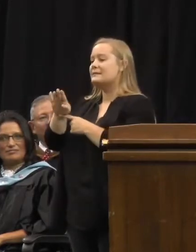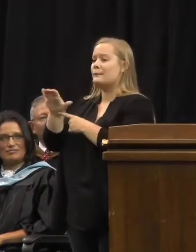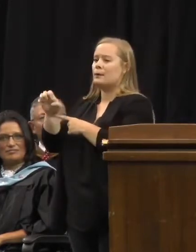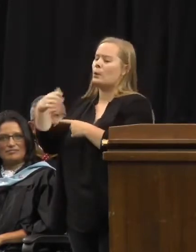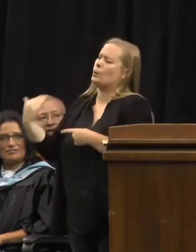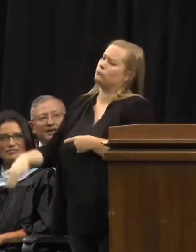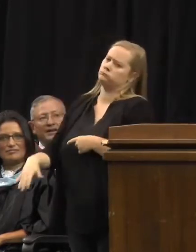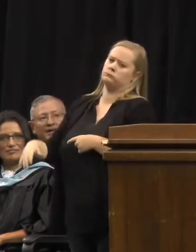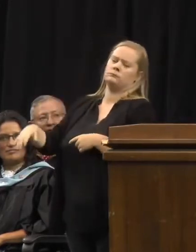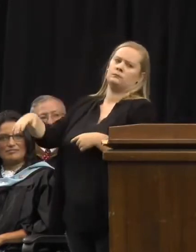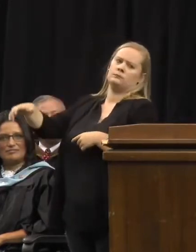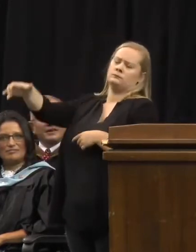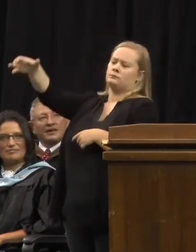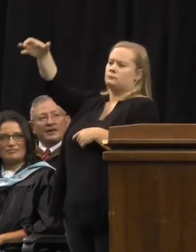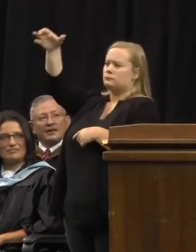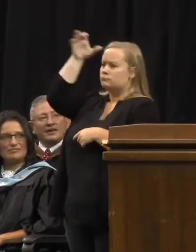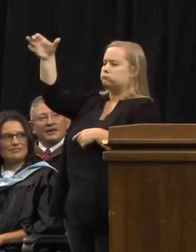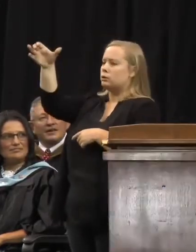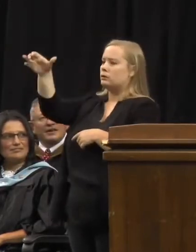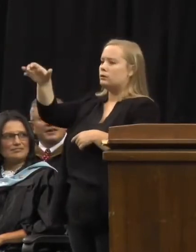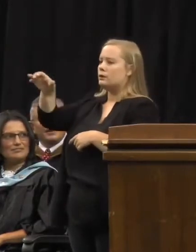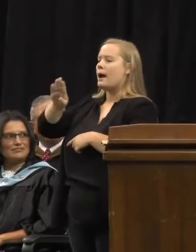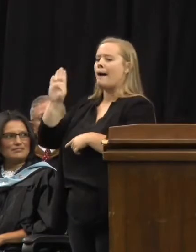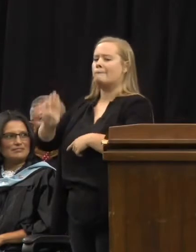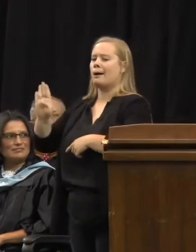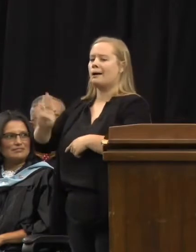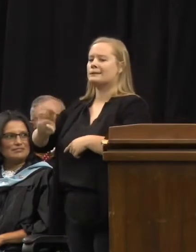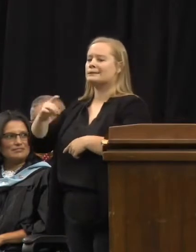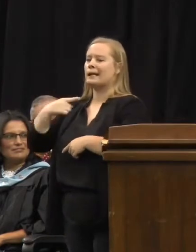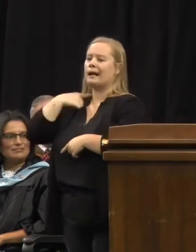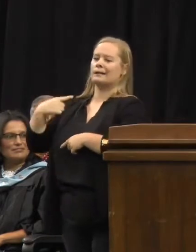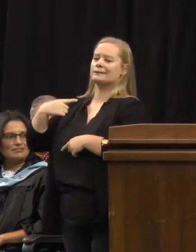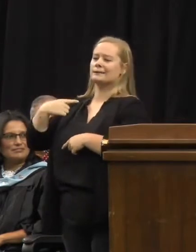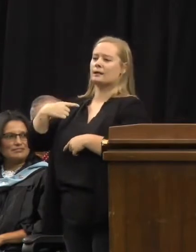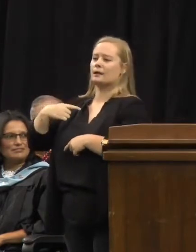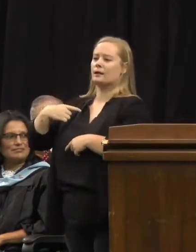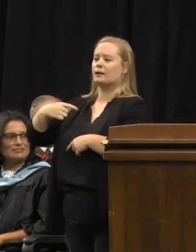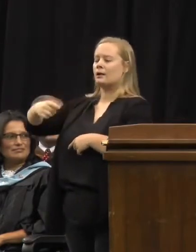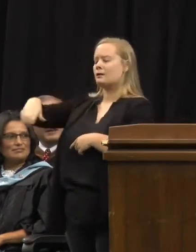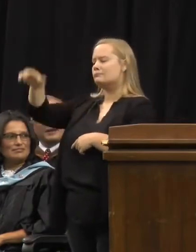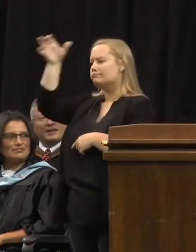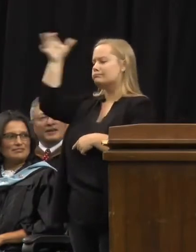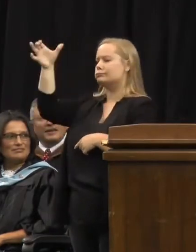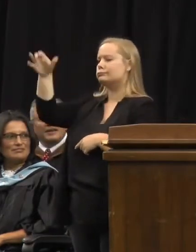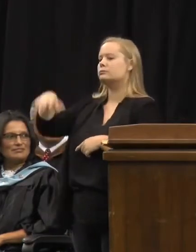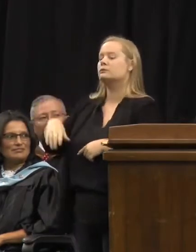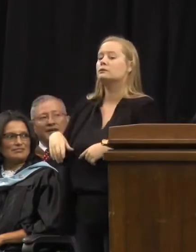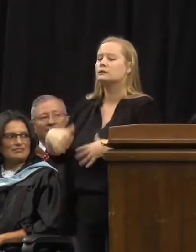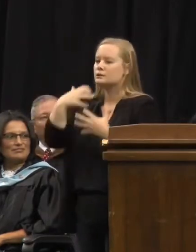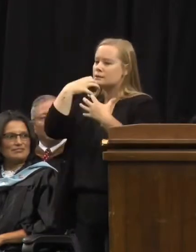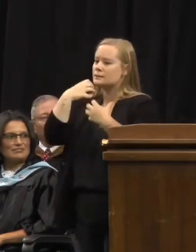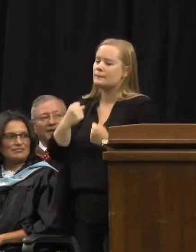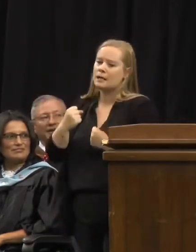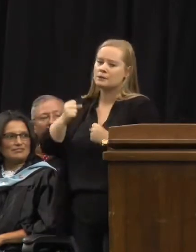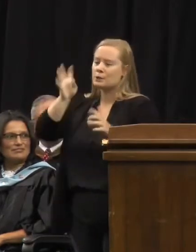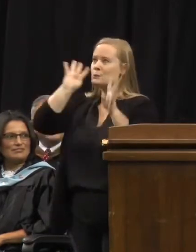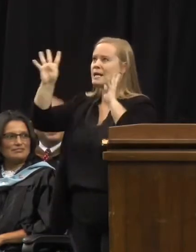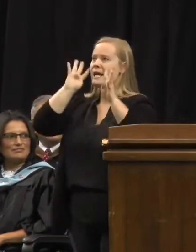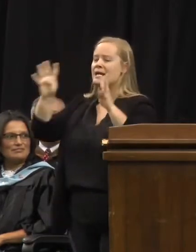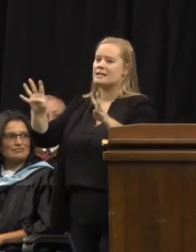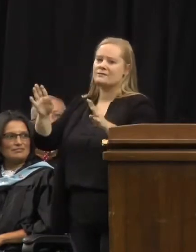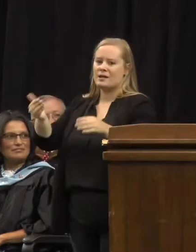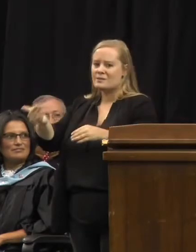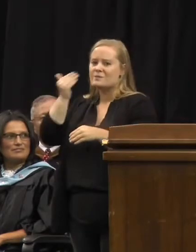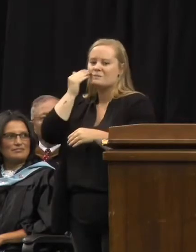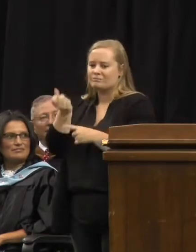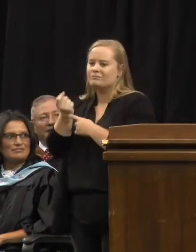smart. I can say that with a Boston accent, wicked smart. She is compassionate, she is creative, and she is practical. She is